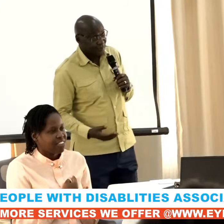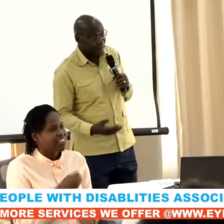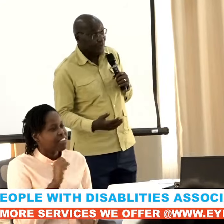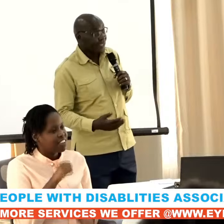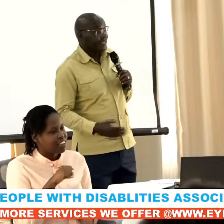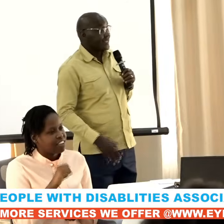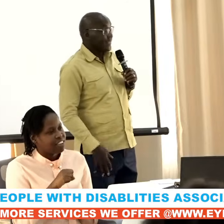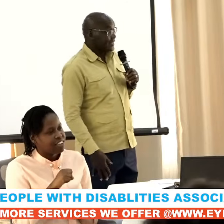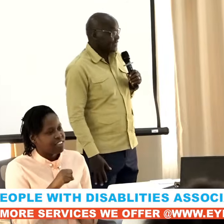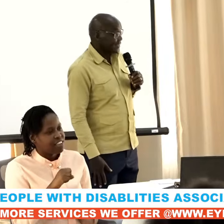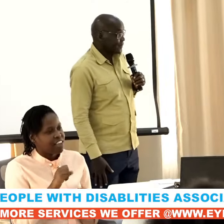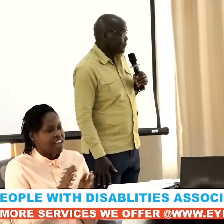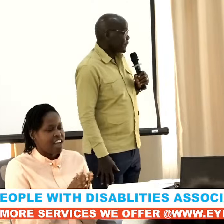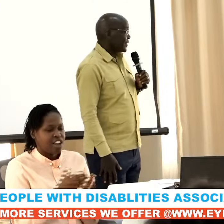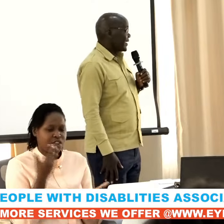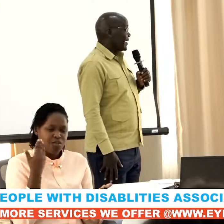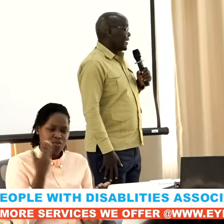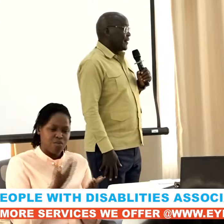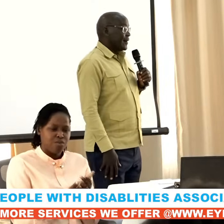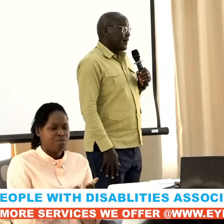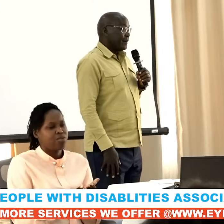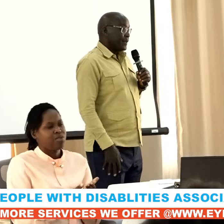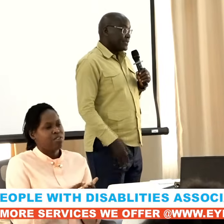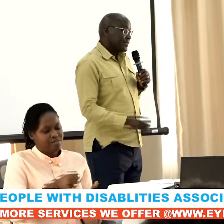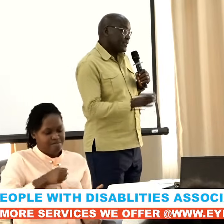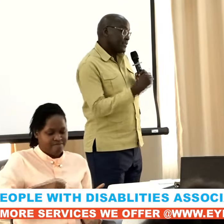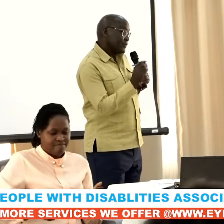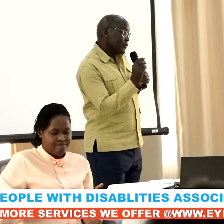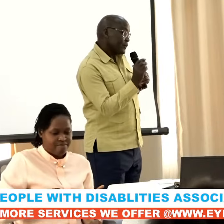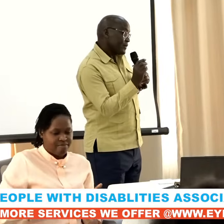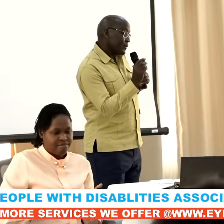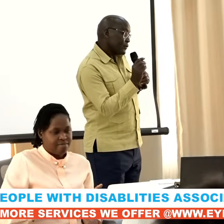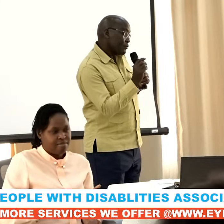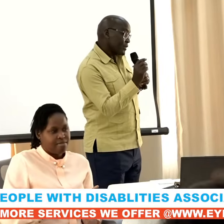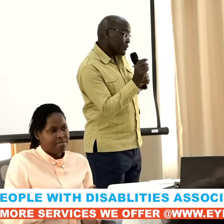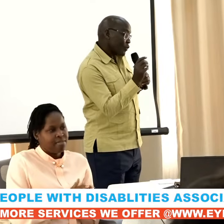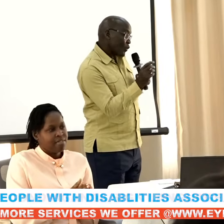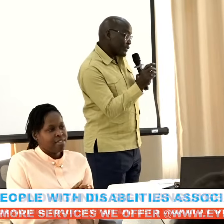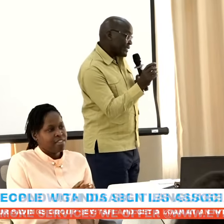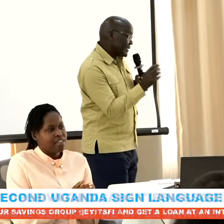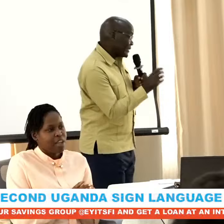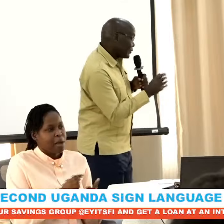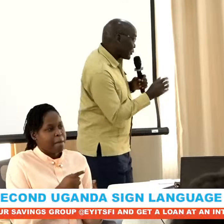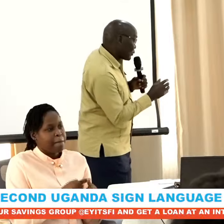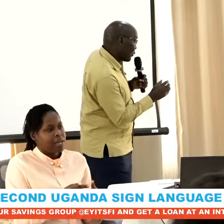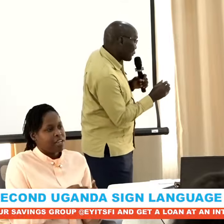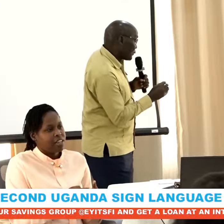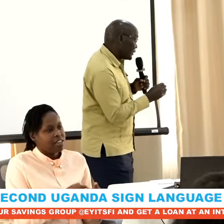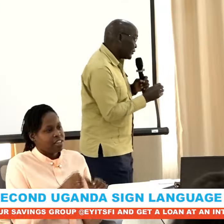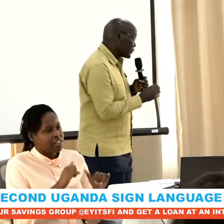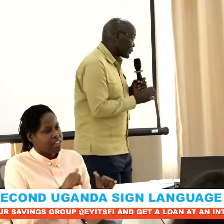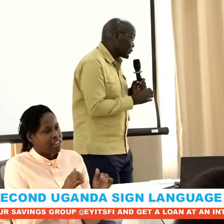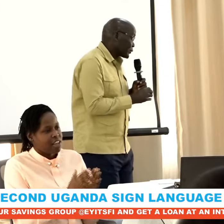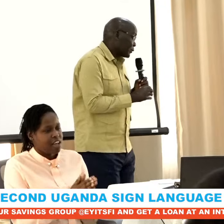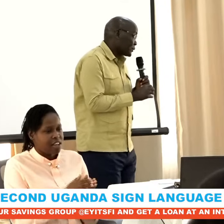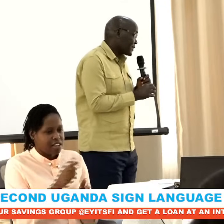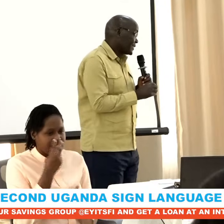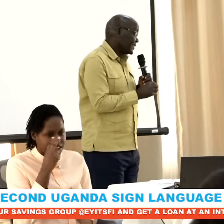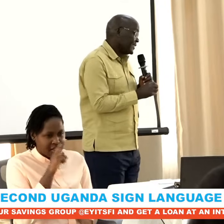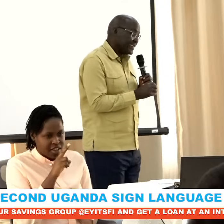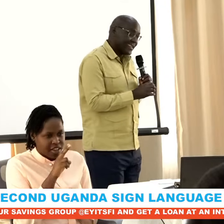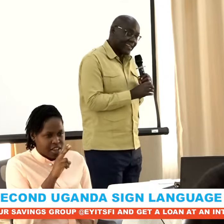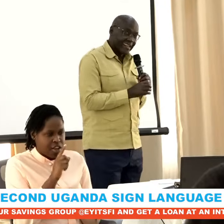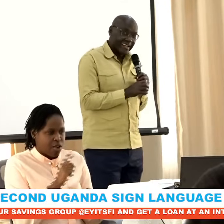Yes, he was good at dancing, but he usually to watch. You stop, he also